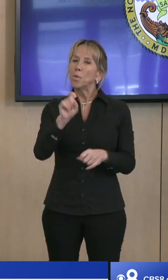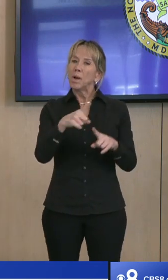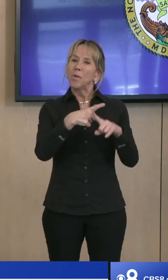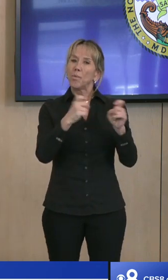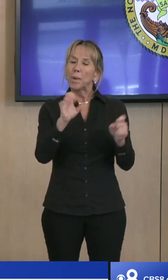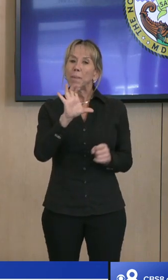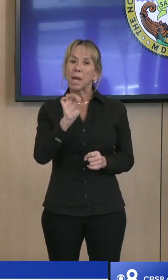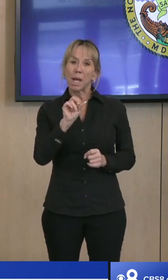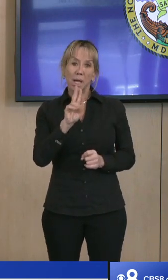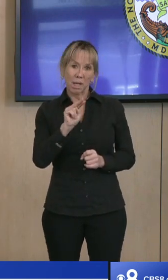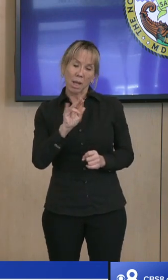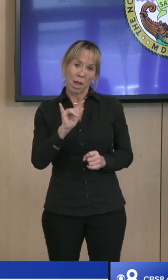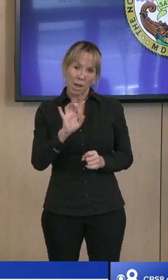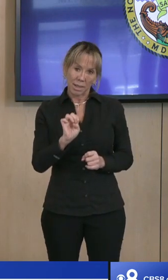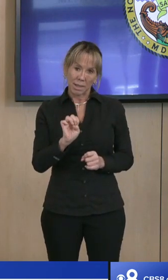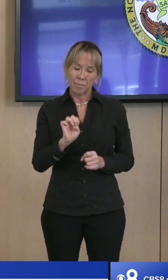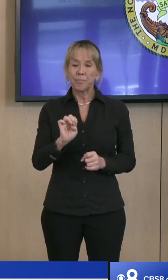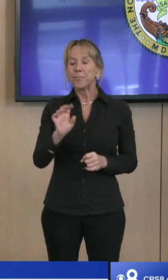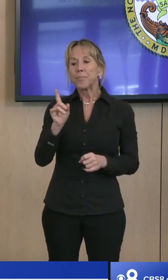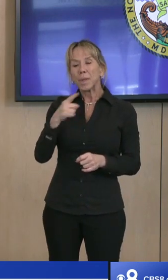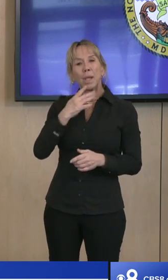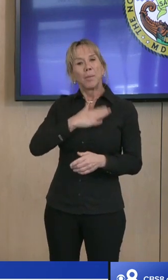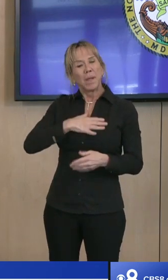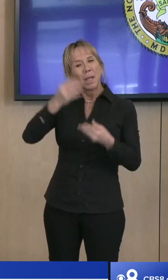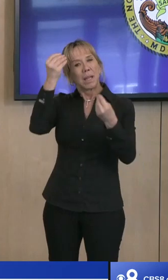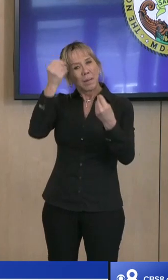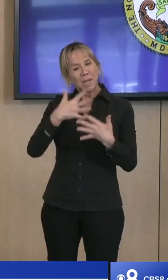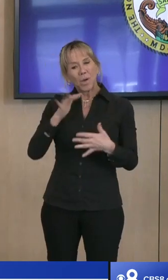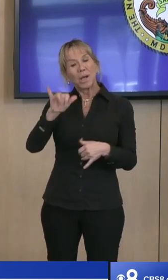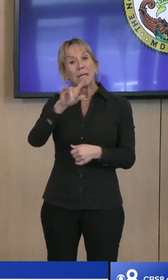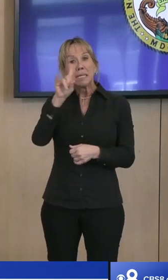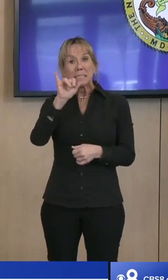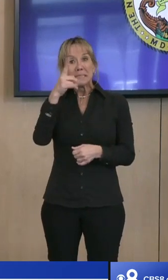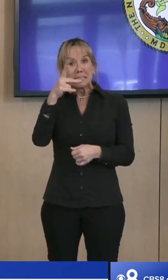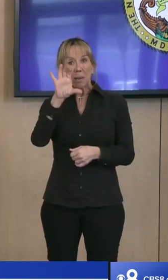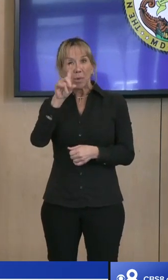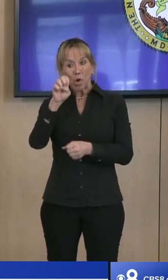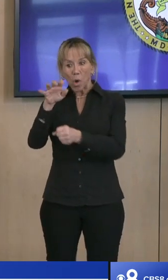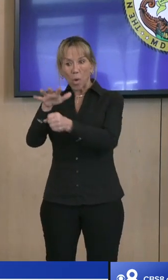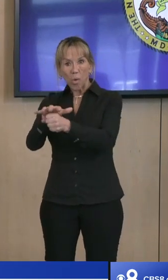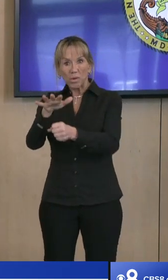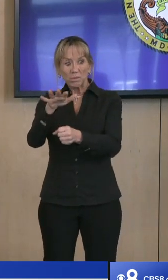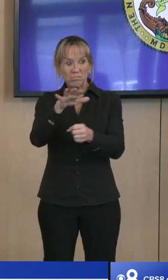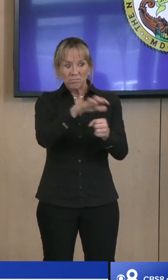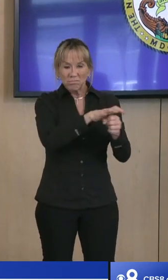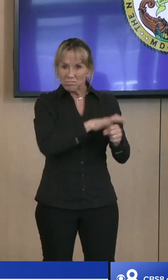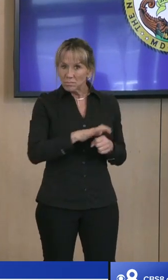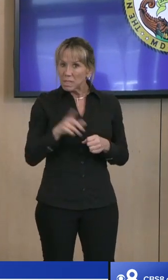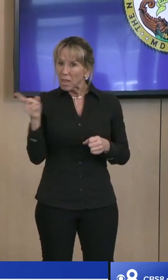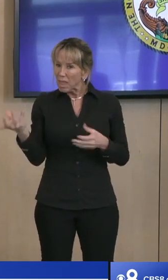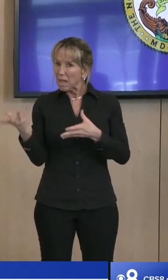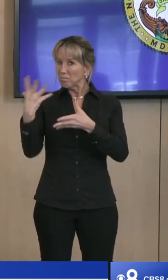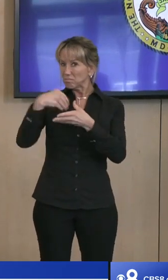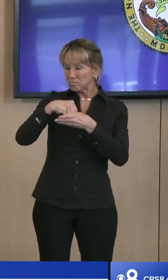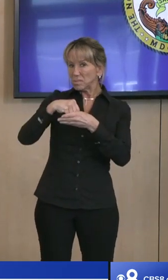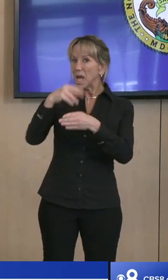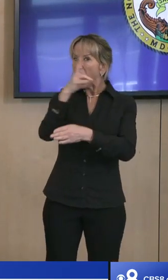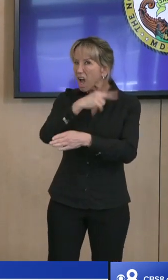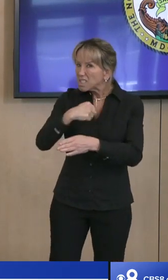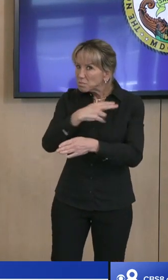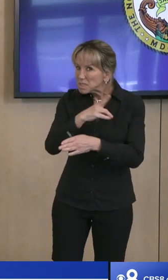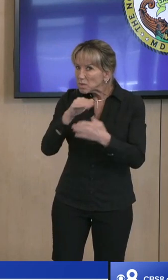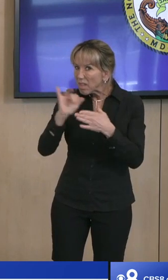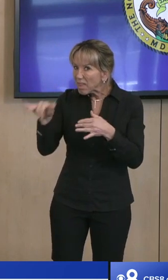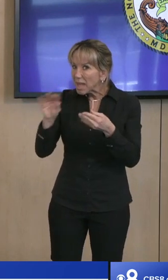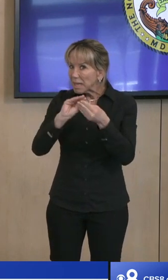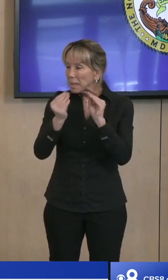Connie. Could you please let me know if the chart by zip code for coronavirus cases incorporates hospitals in that total number?